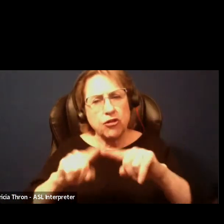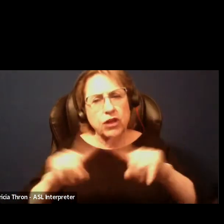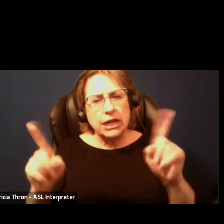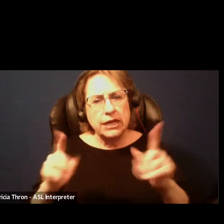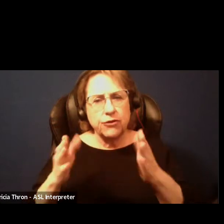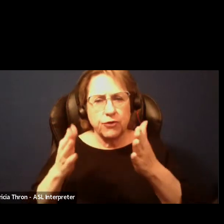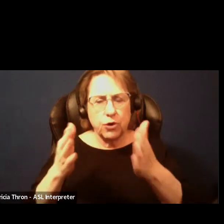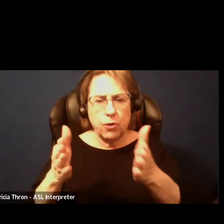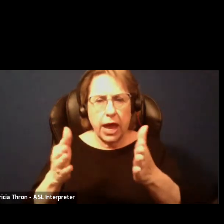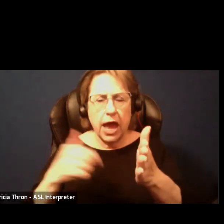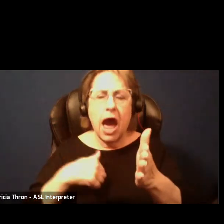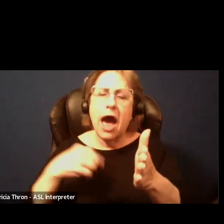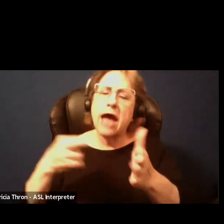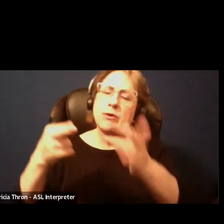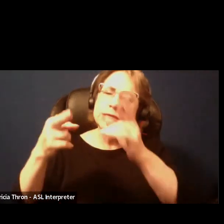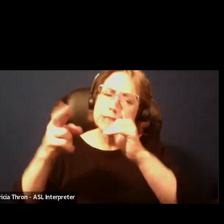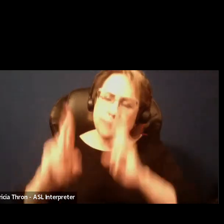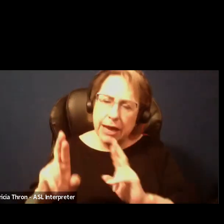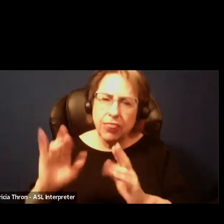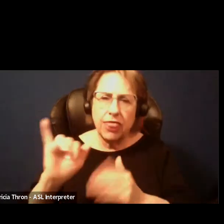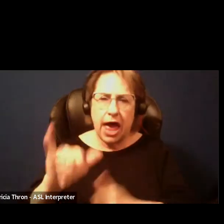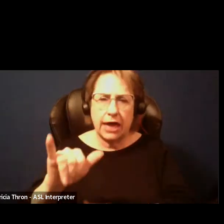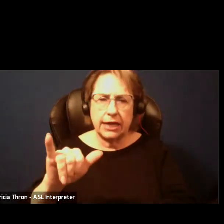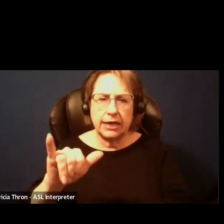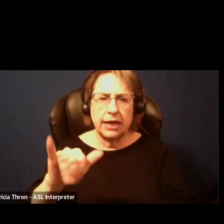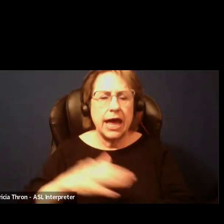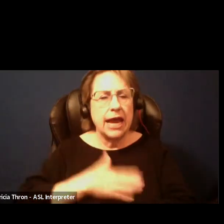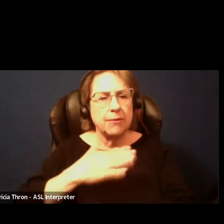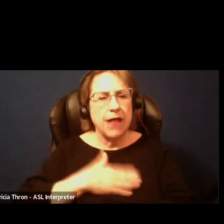I totally respect that, and I'm glad that that's what's happening.